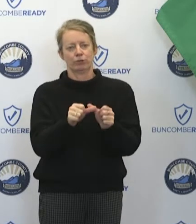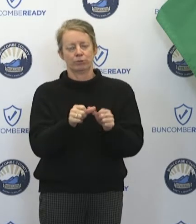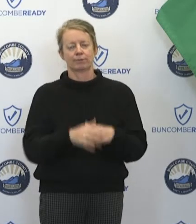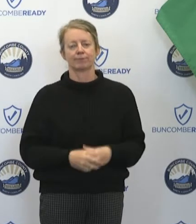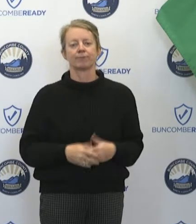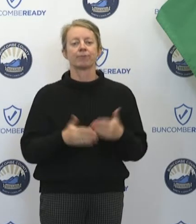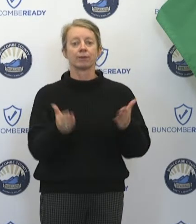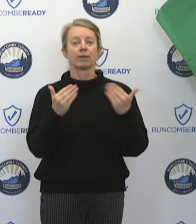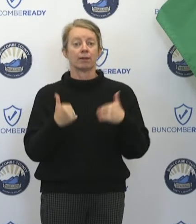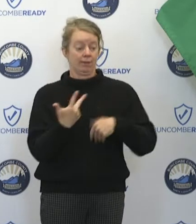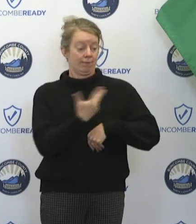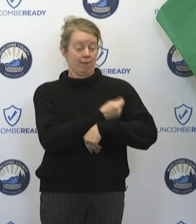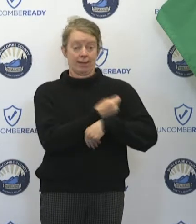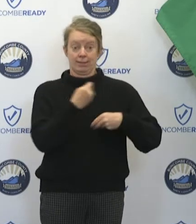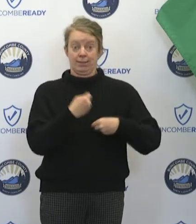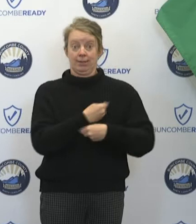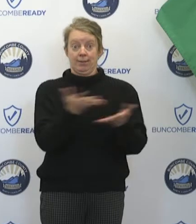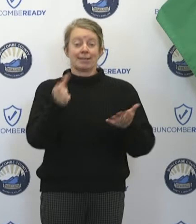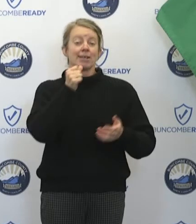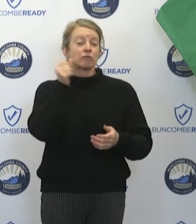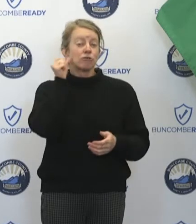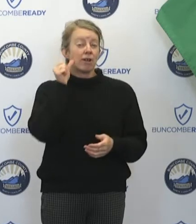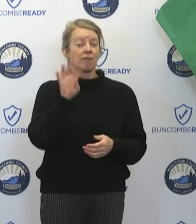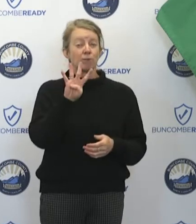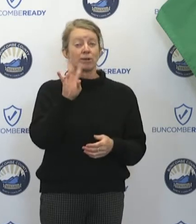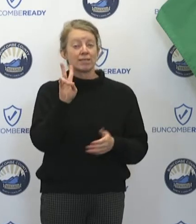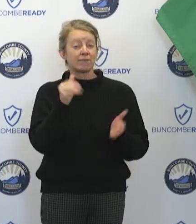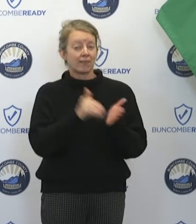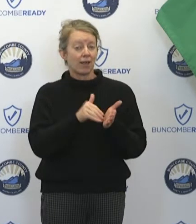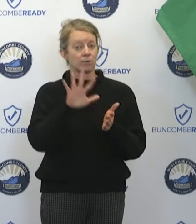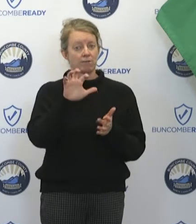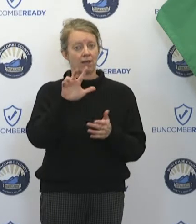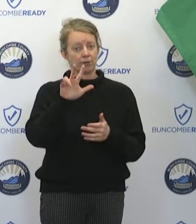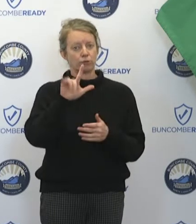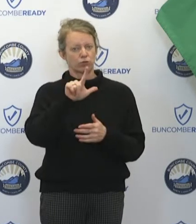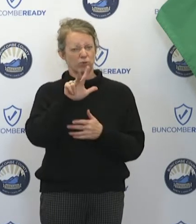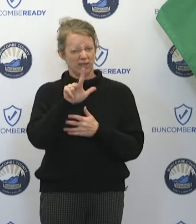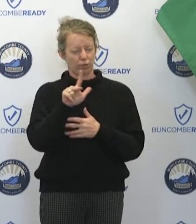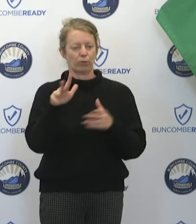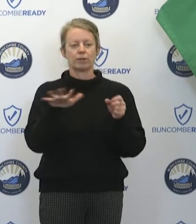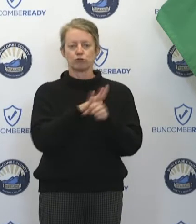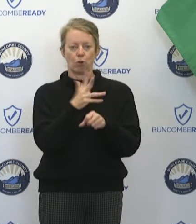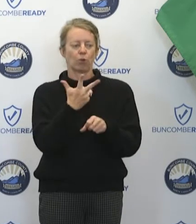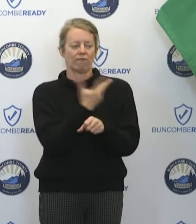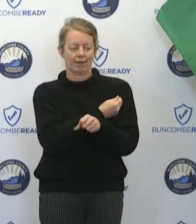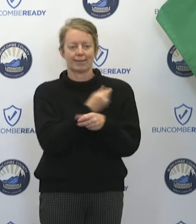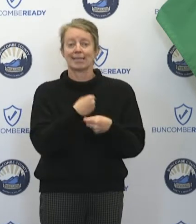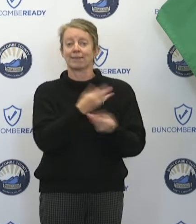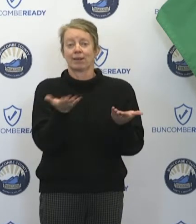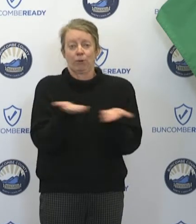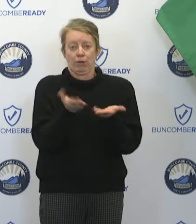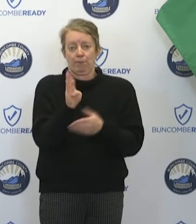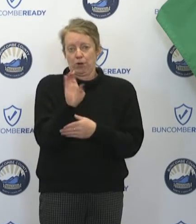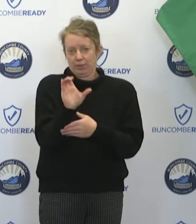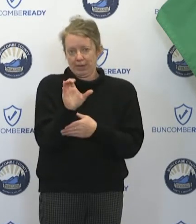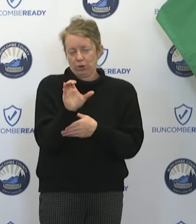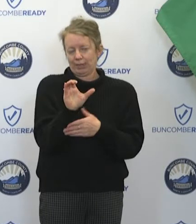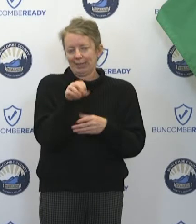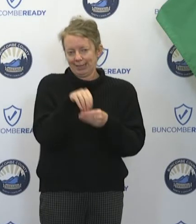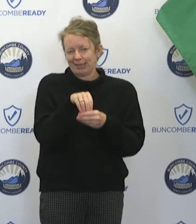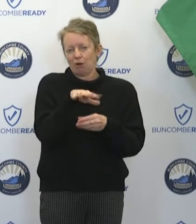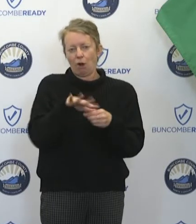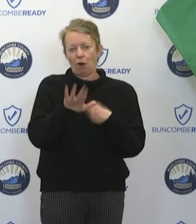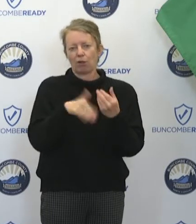yesterday, 47,523 total vaccines have been administered in Buncombe County amongst all approved vaccine